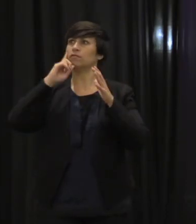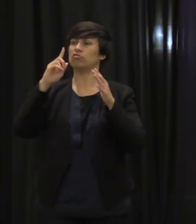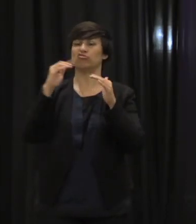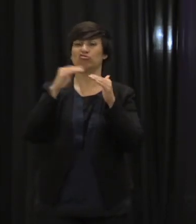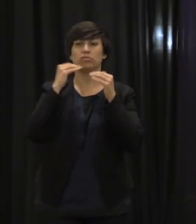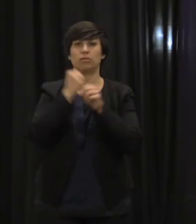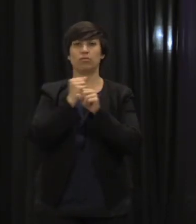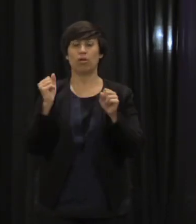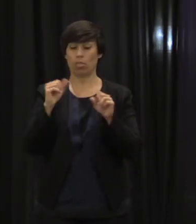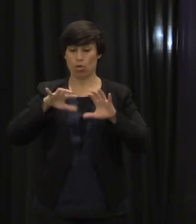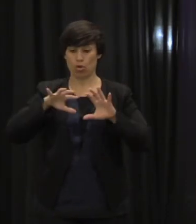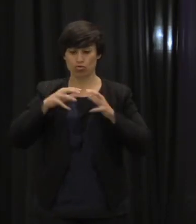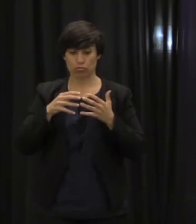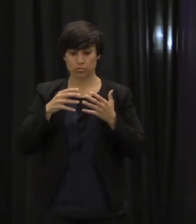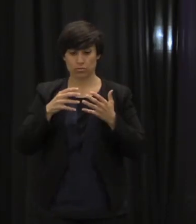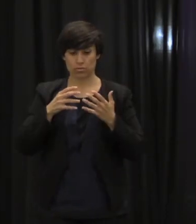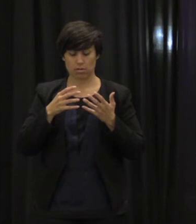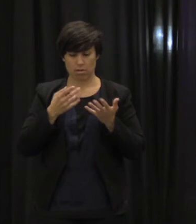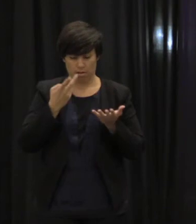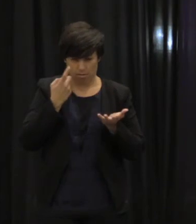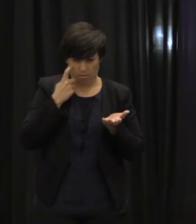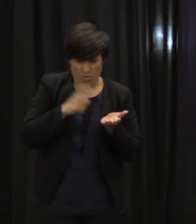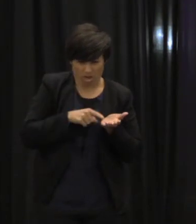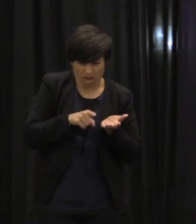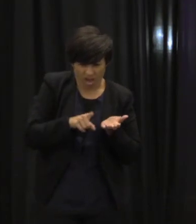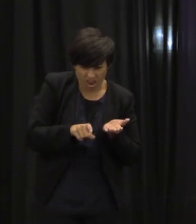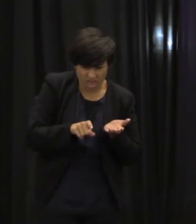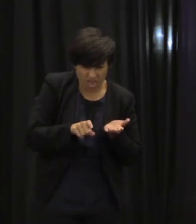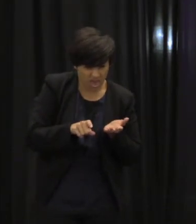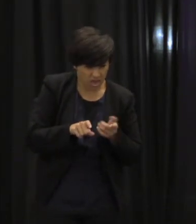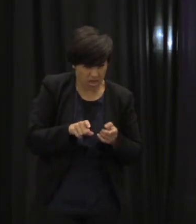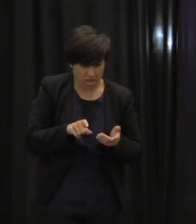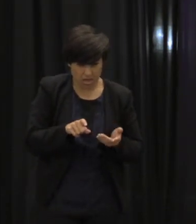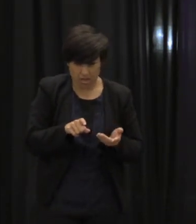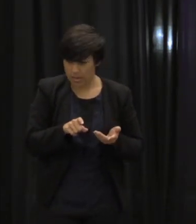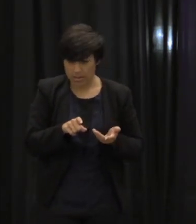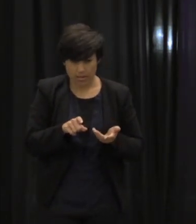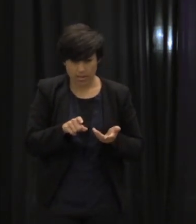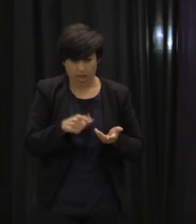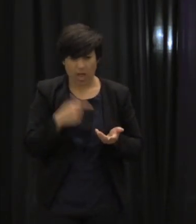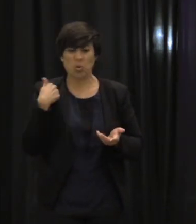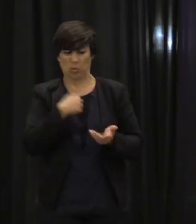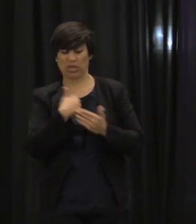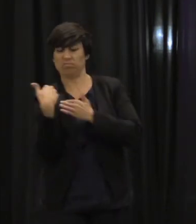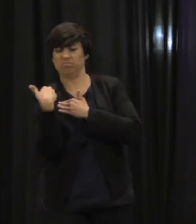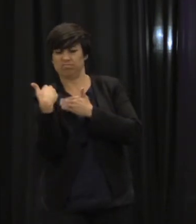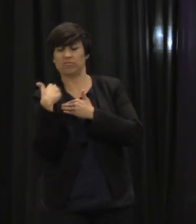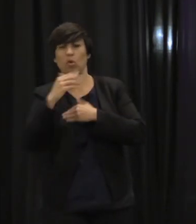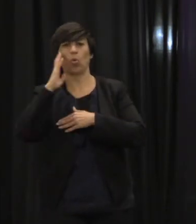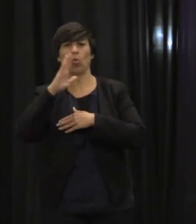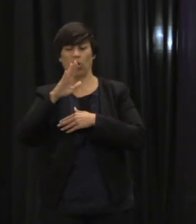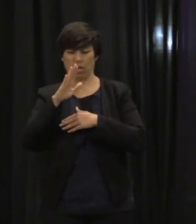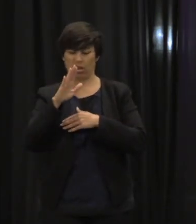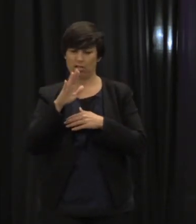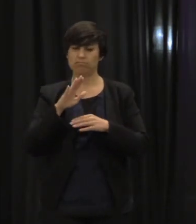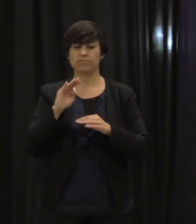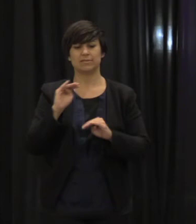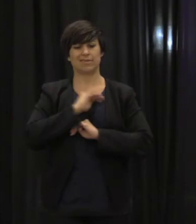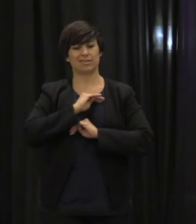that saw a need and took it upon themselves to fill it with courage and a strong moral